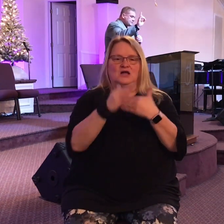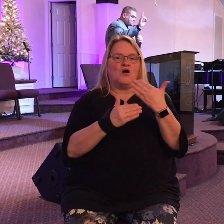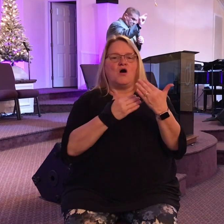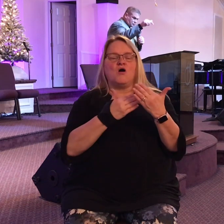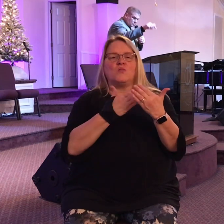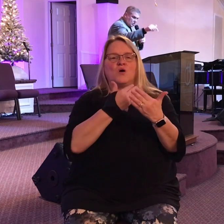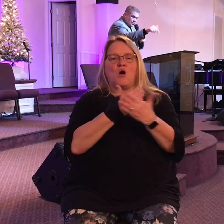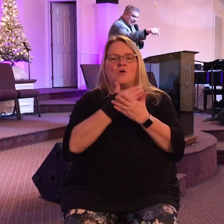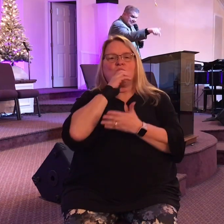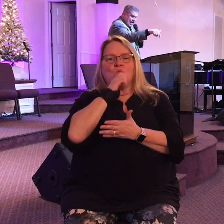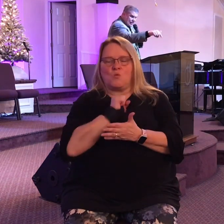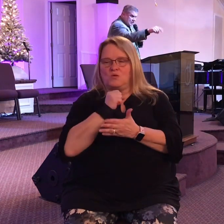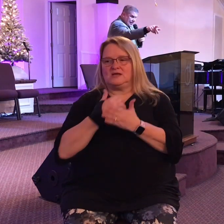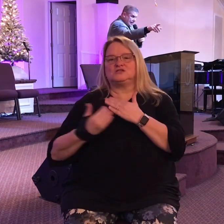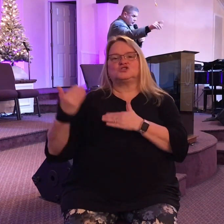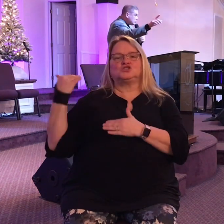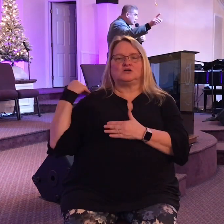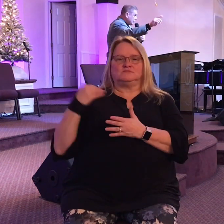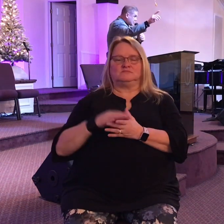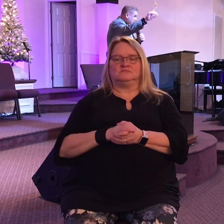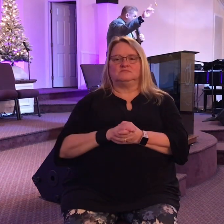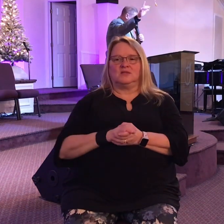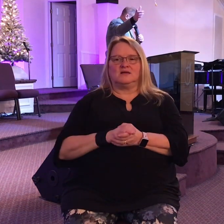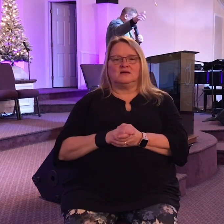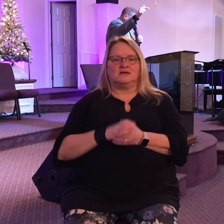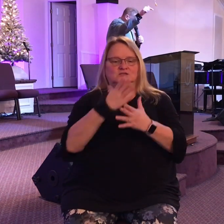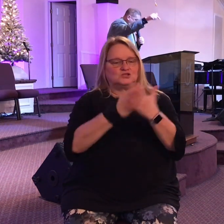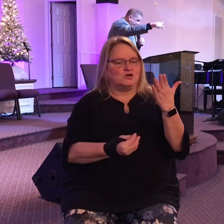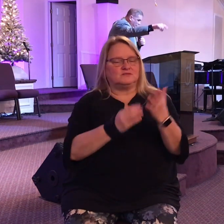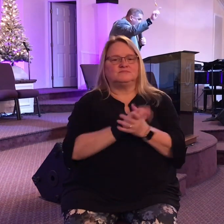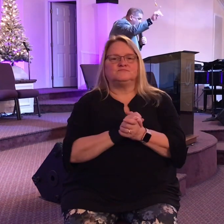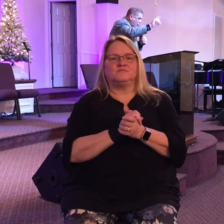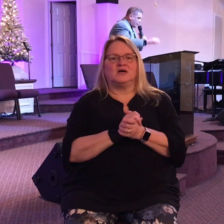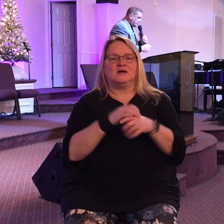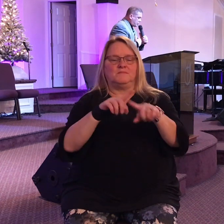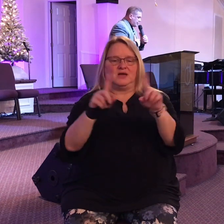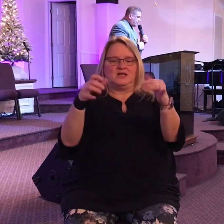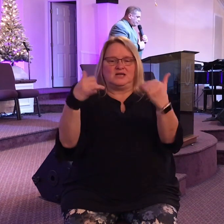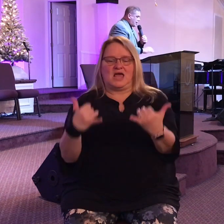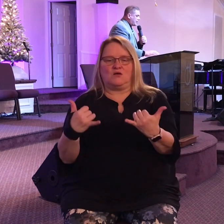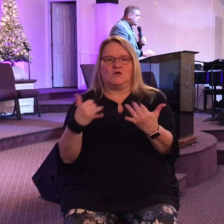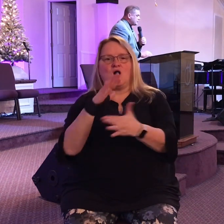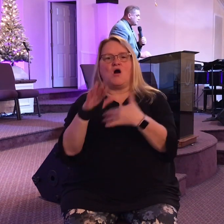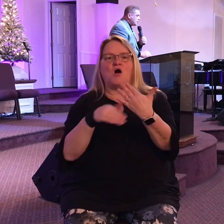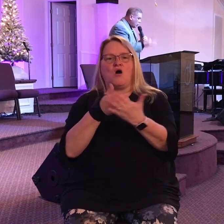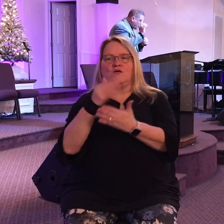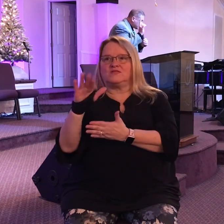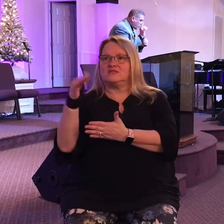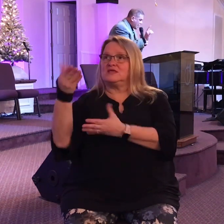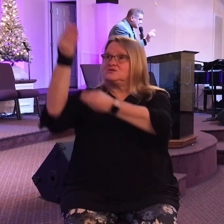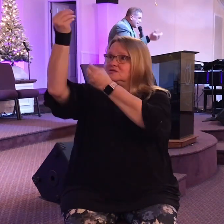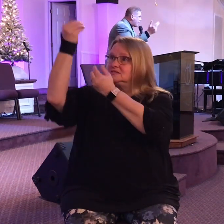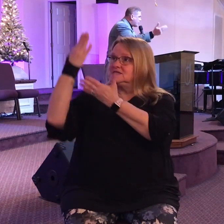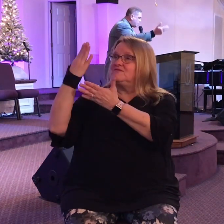now. Now. That's now. That's not later. That's in another season. Now. All things are given of God, who